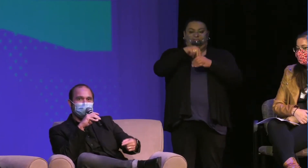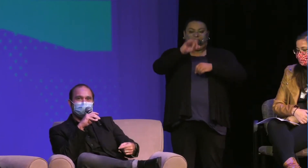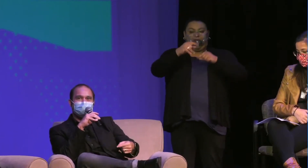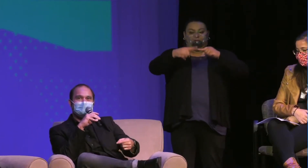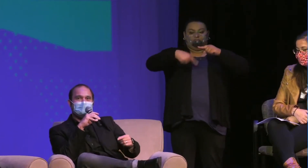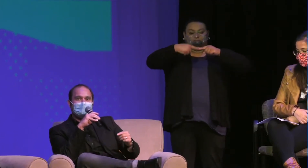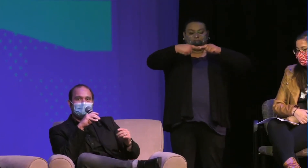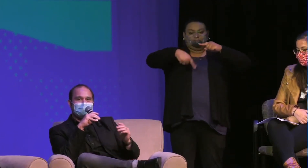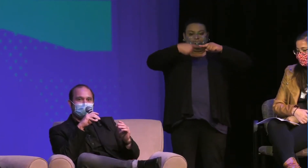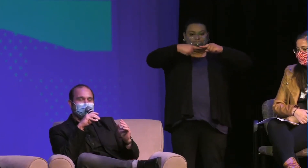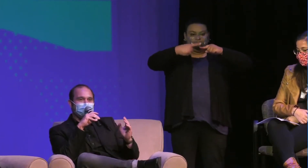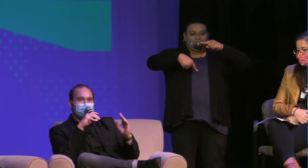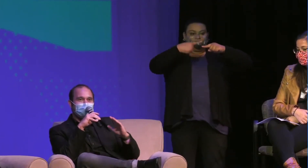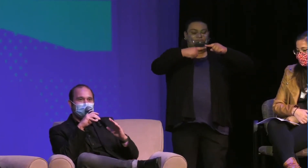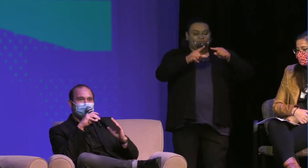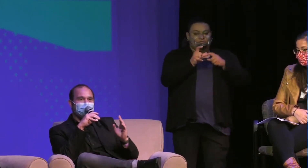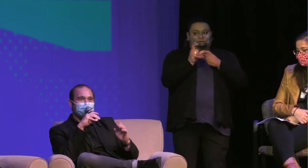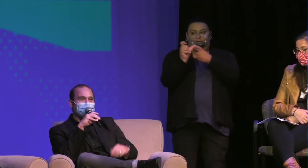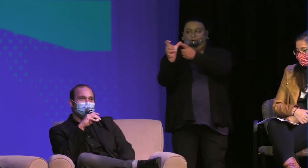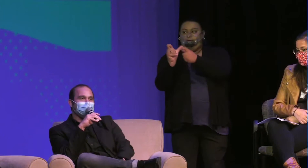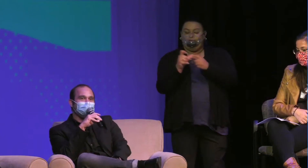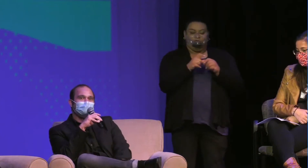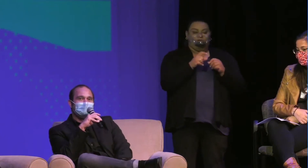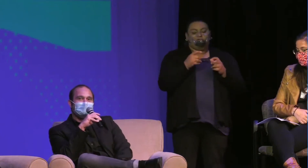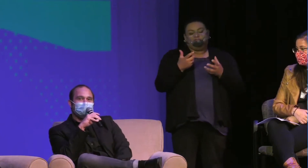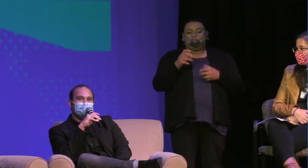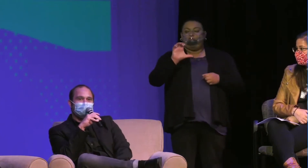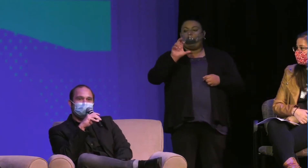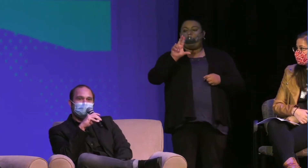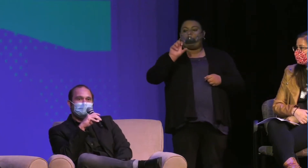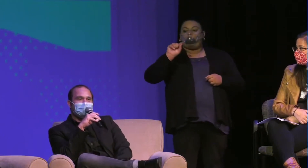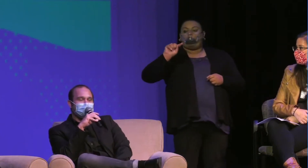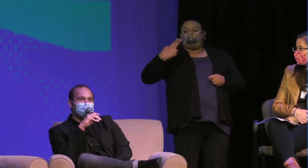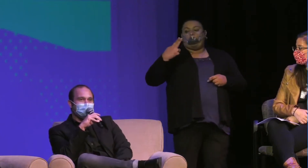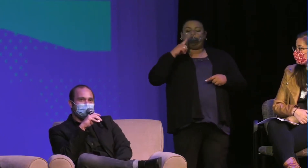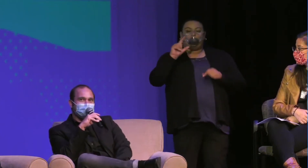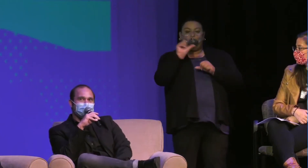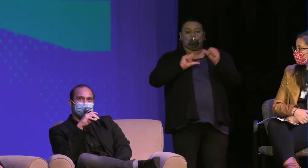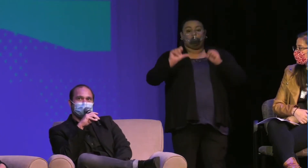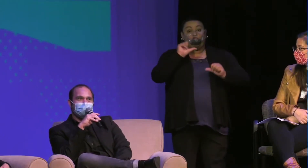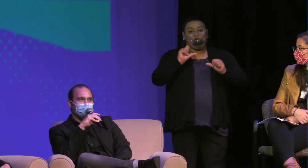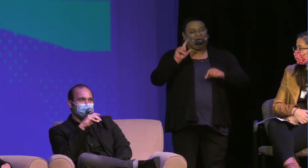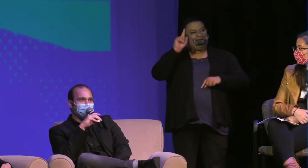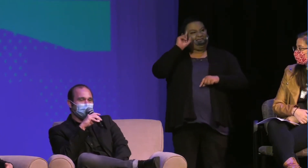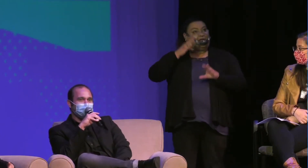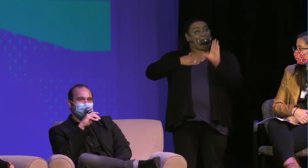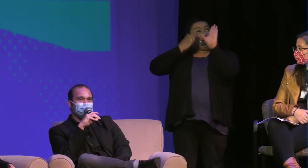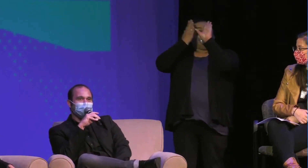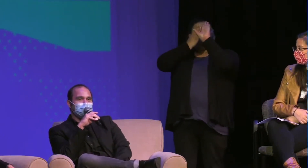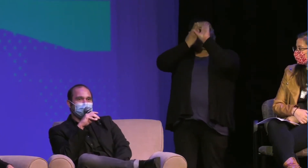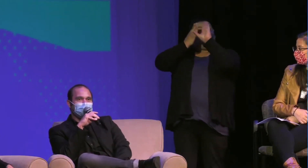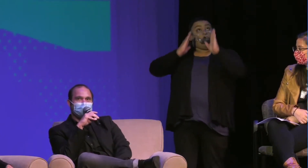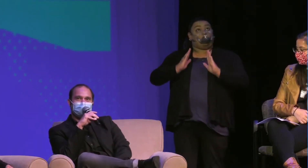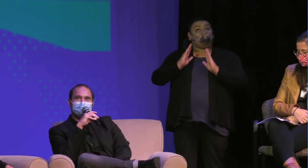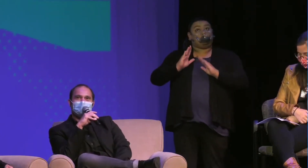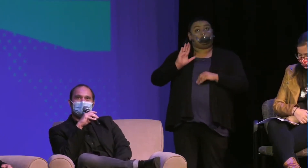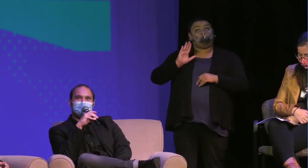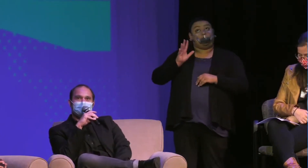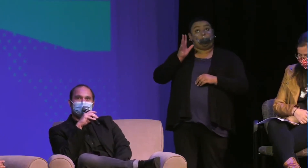their problems and kind of being crutches for each other, which I think my psychologist parents would have called